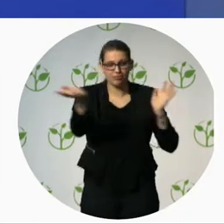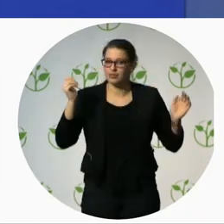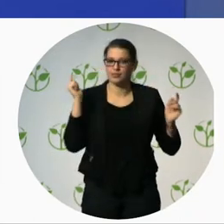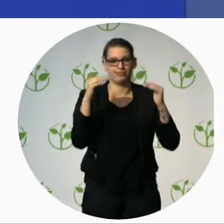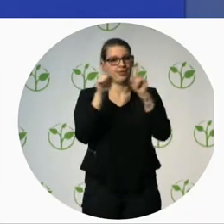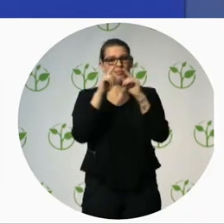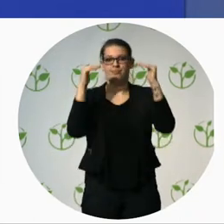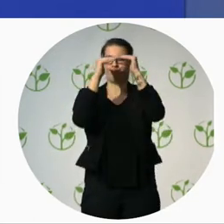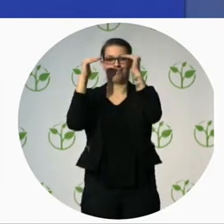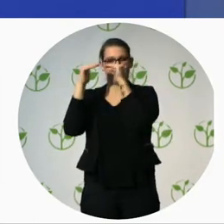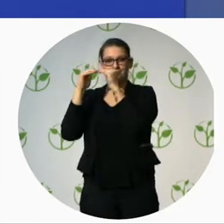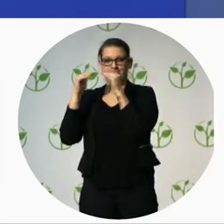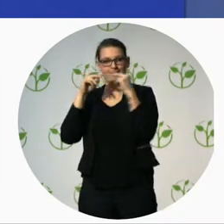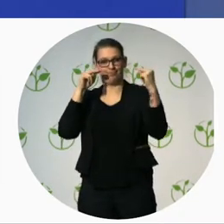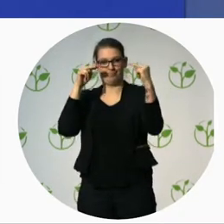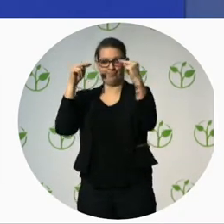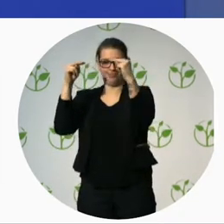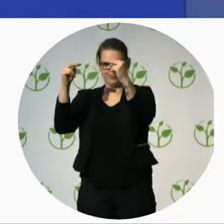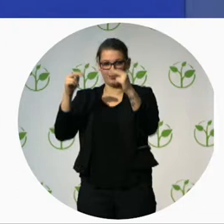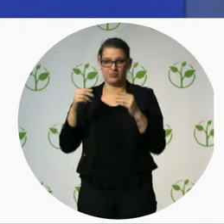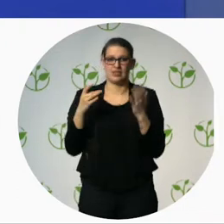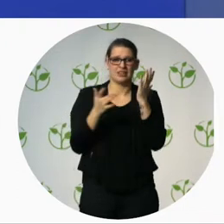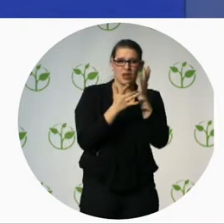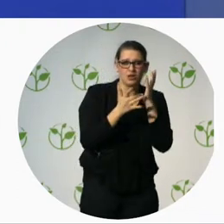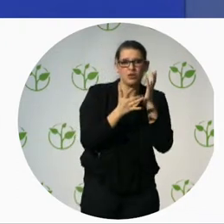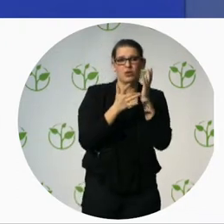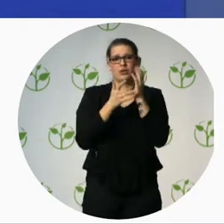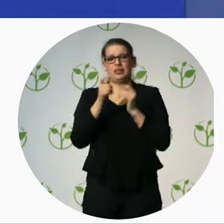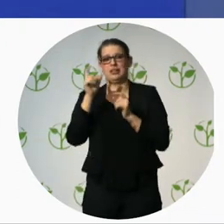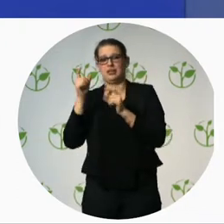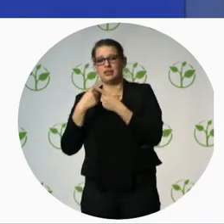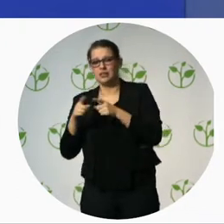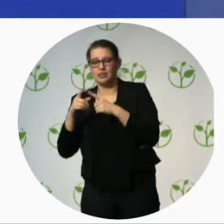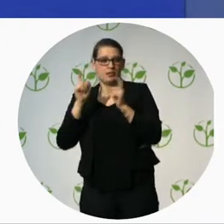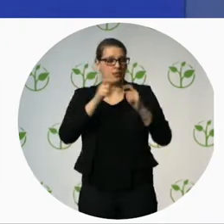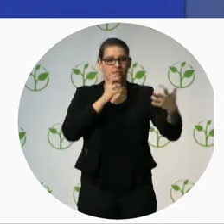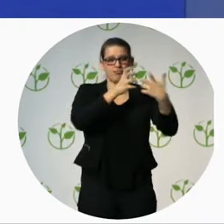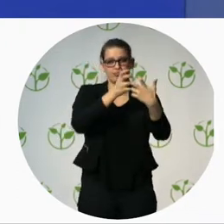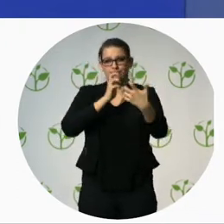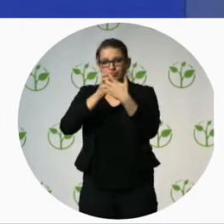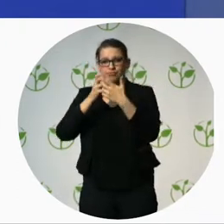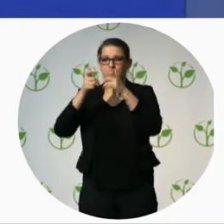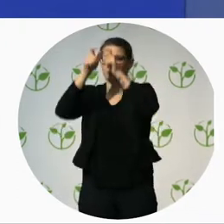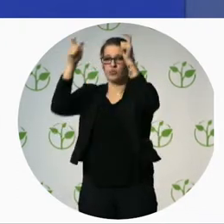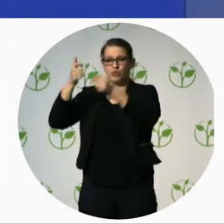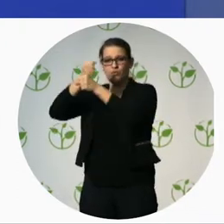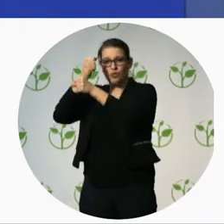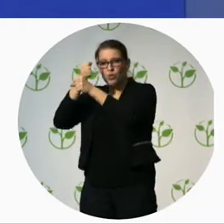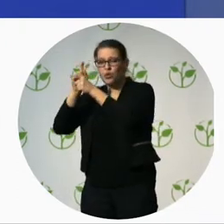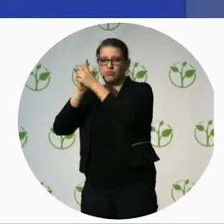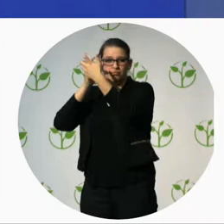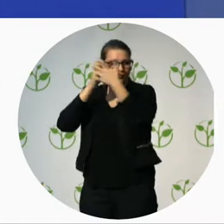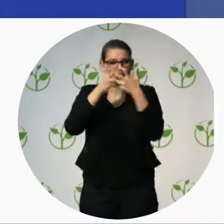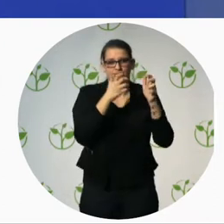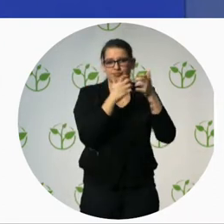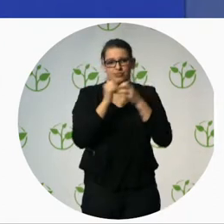assistive technology, reasonable accommodation, all individualized solutions. Only by matching the two of